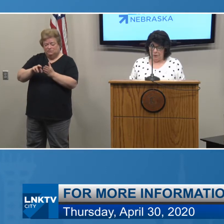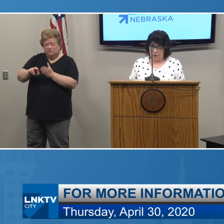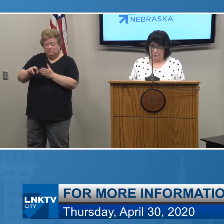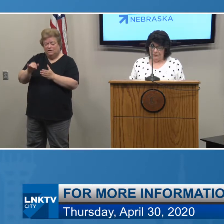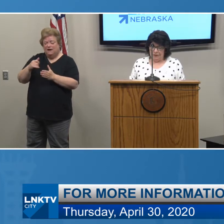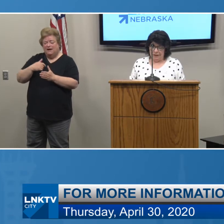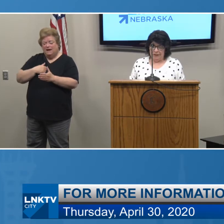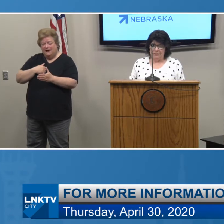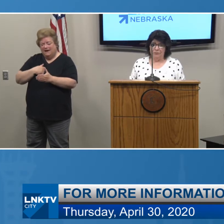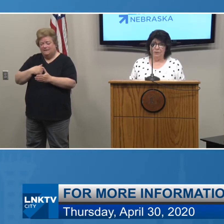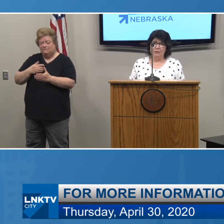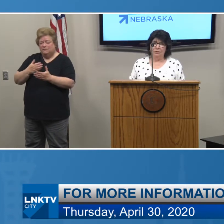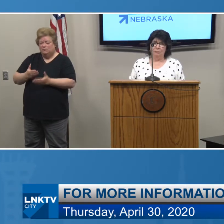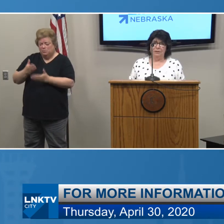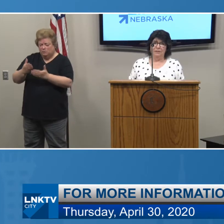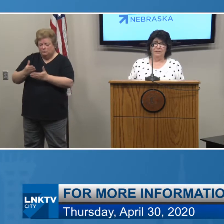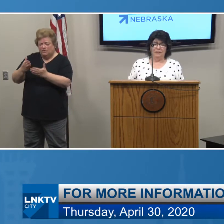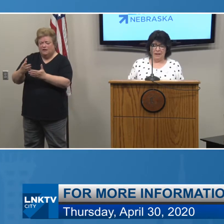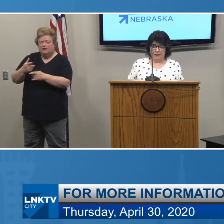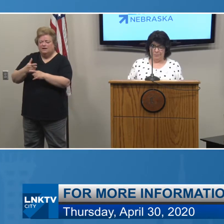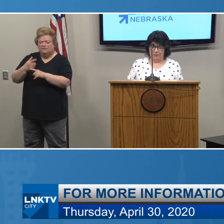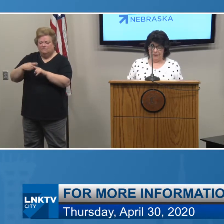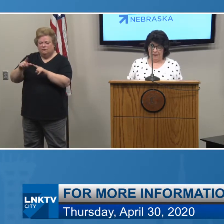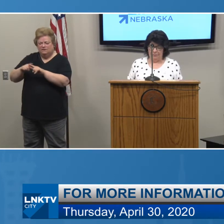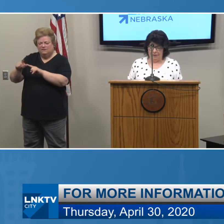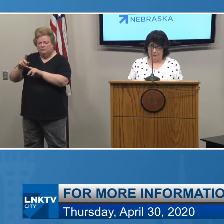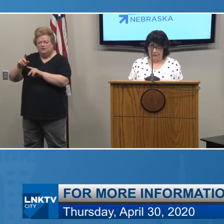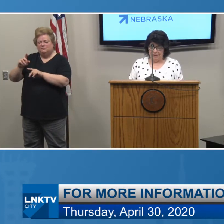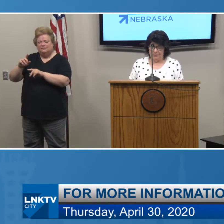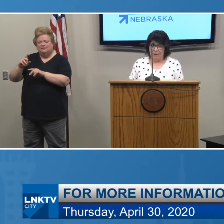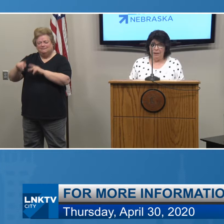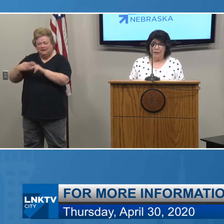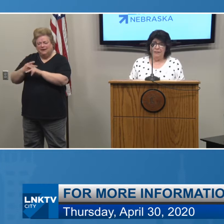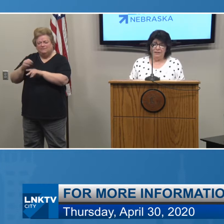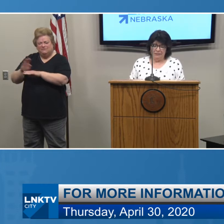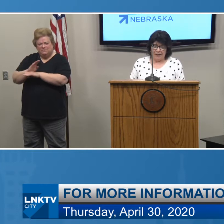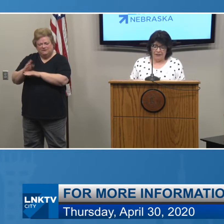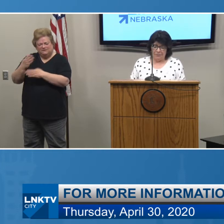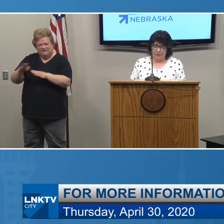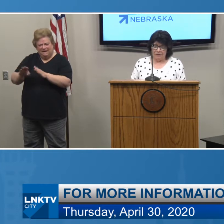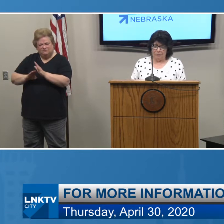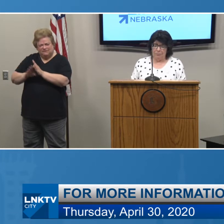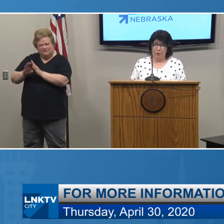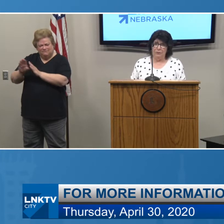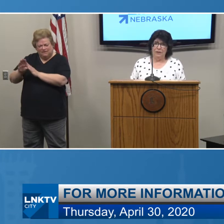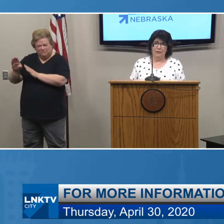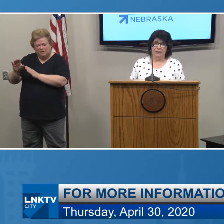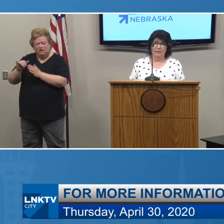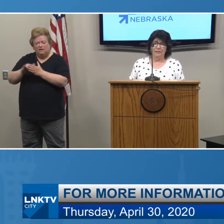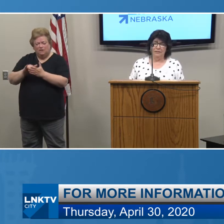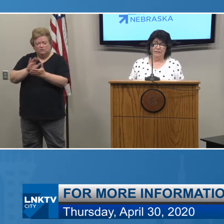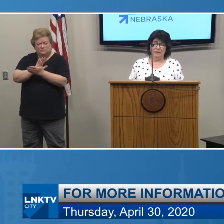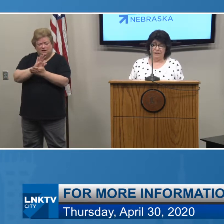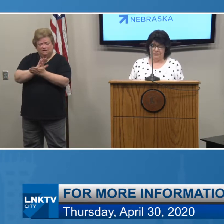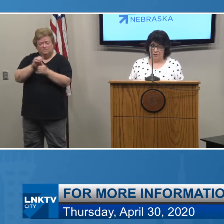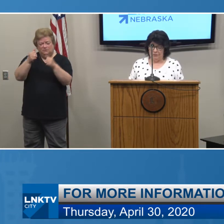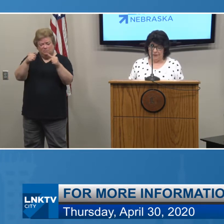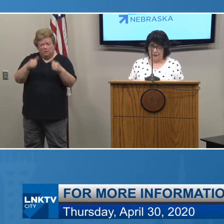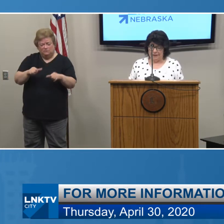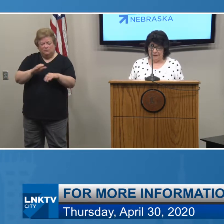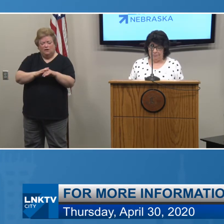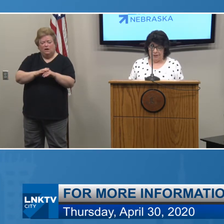of proposed requirements and guidance for different business types have been developed. These documents have been posted on the